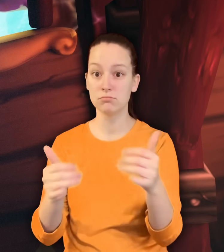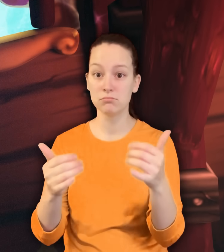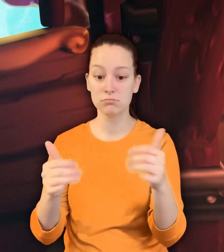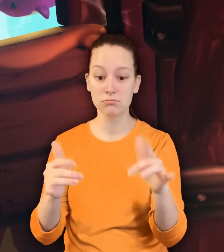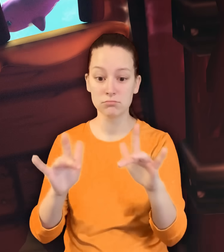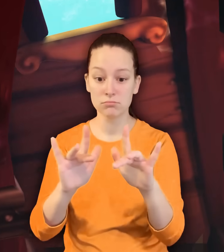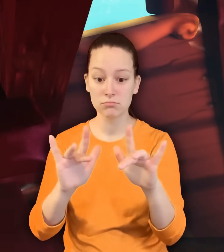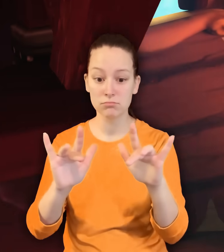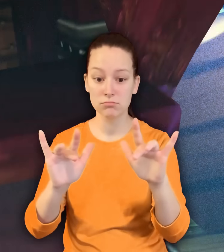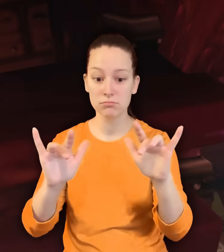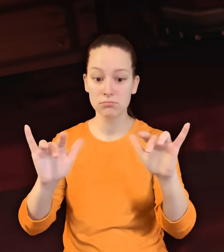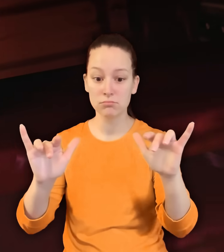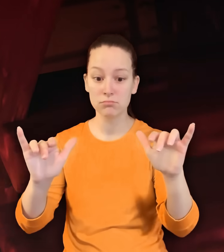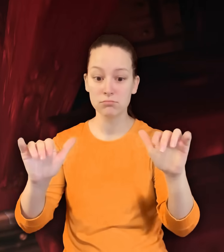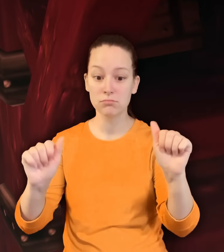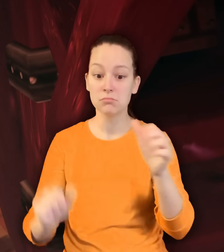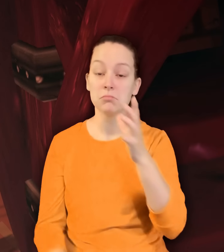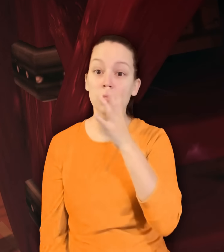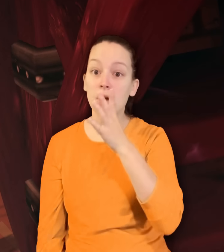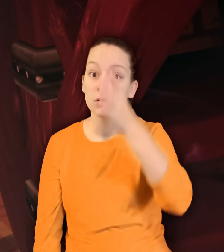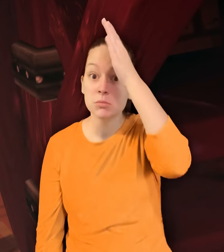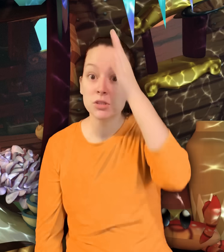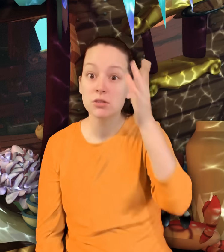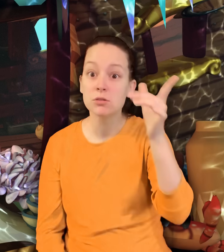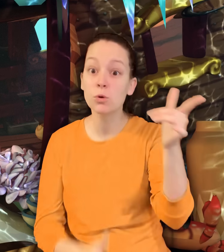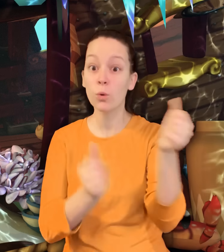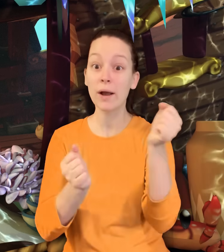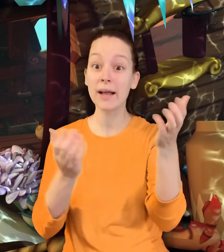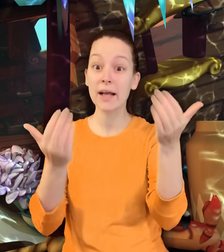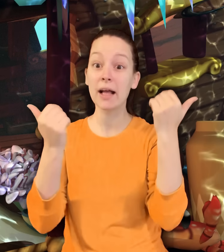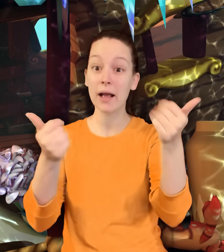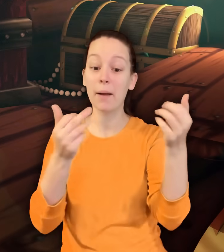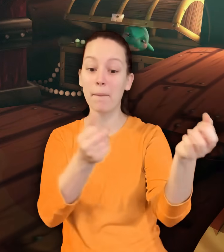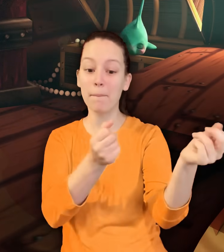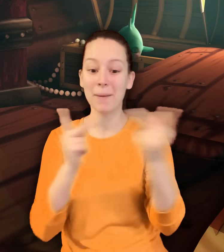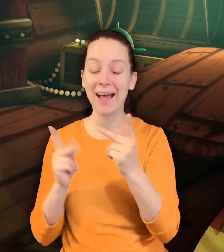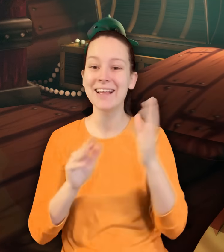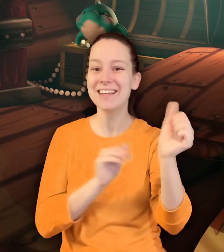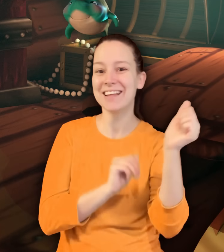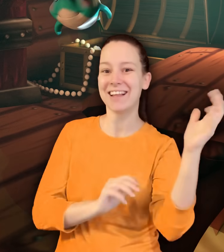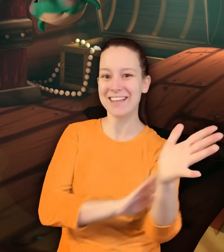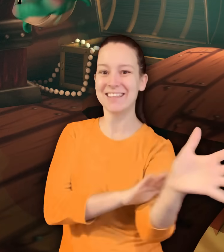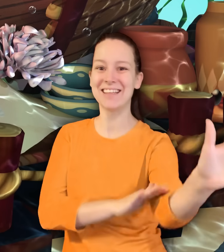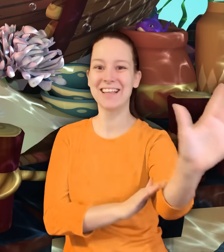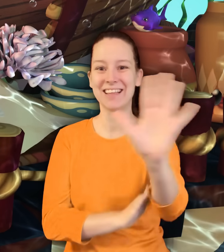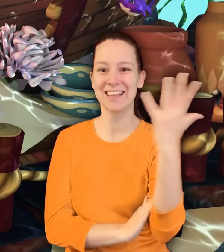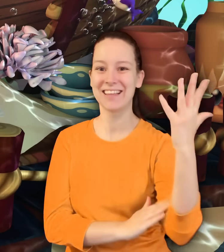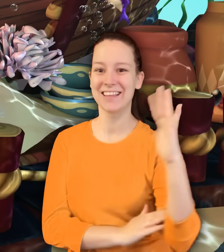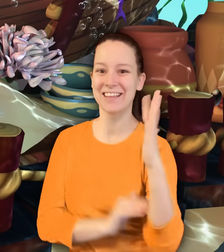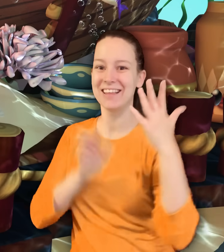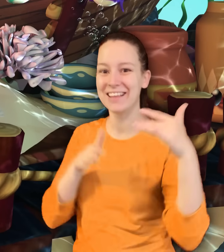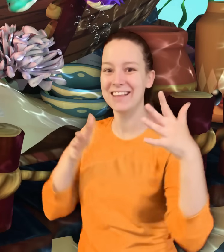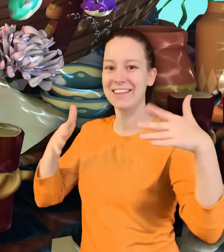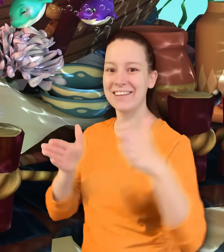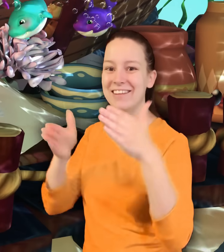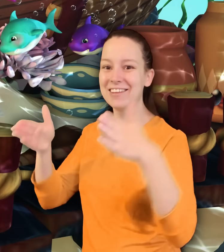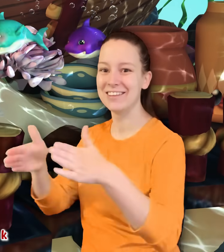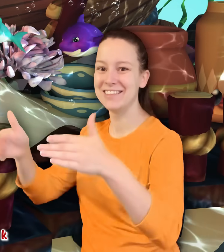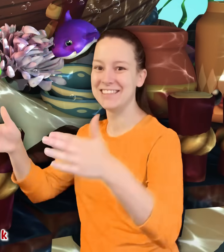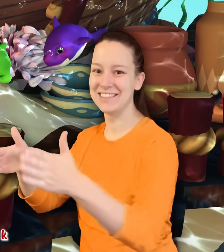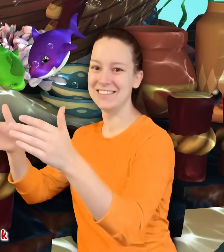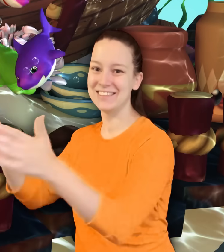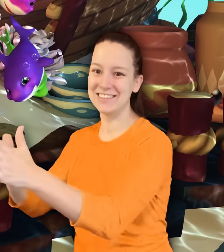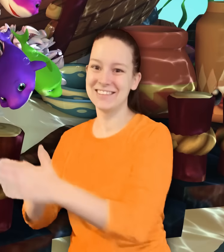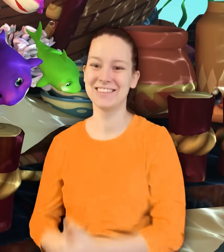in the bay where all the sharks play Mummy Sharks said, quick come back back And all the Little Sharks went swimming